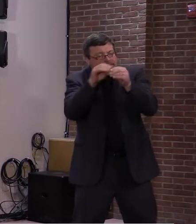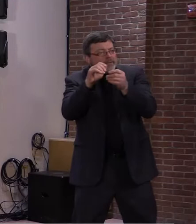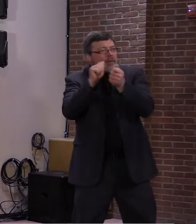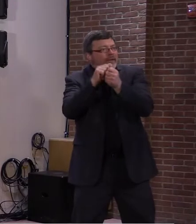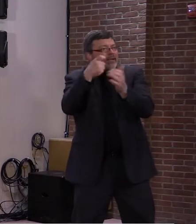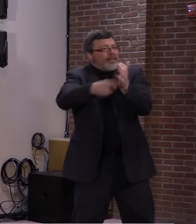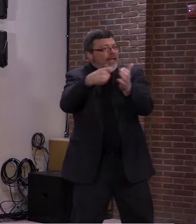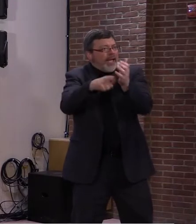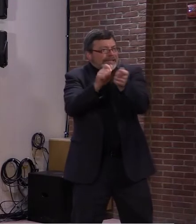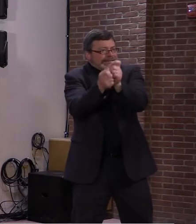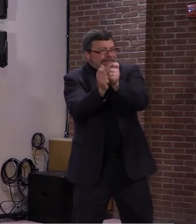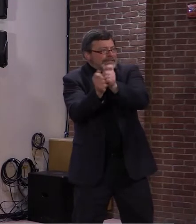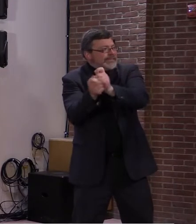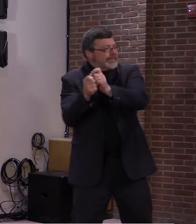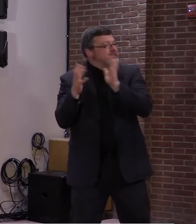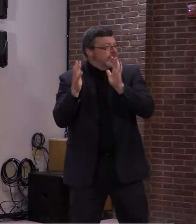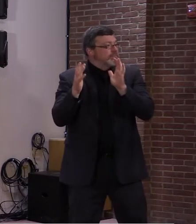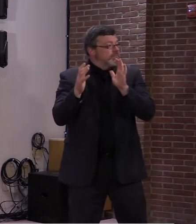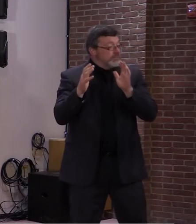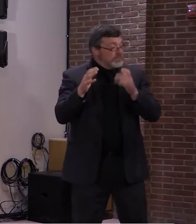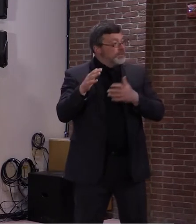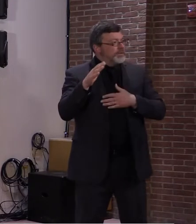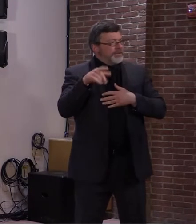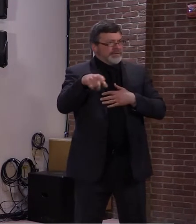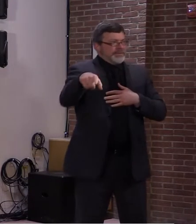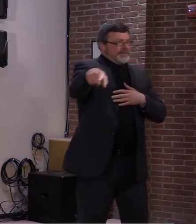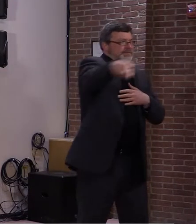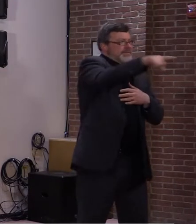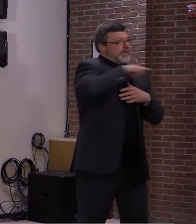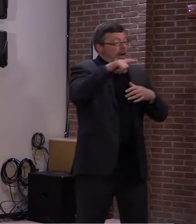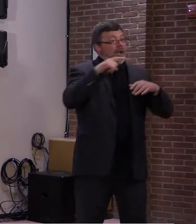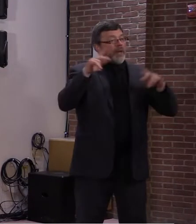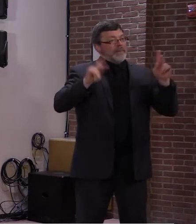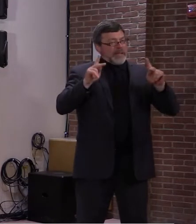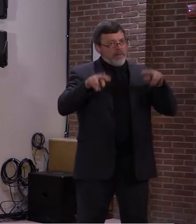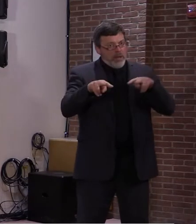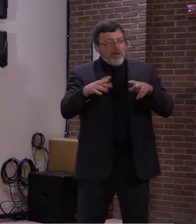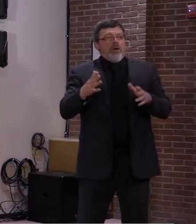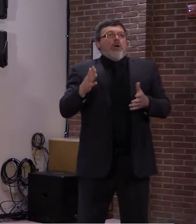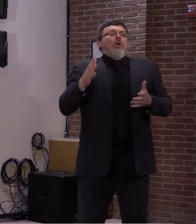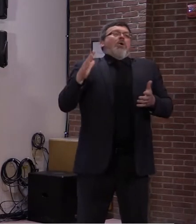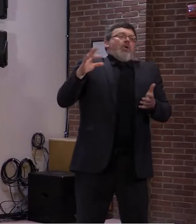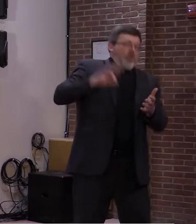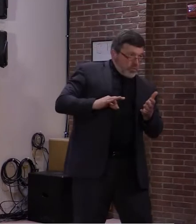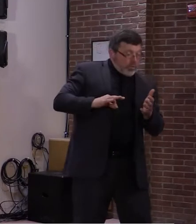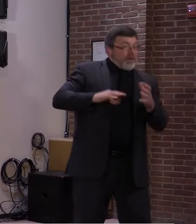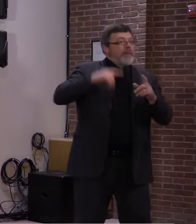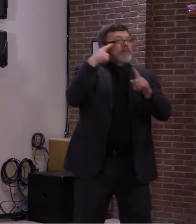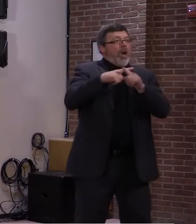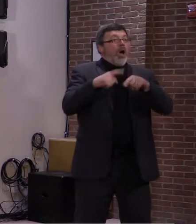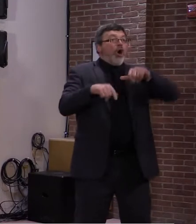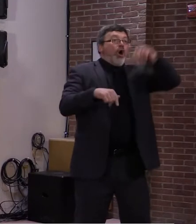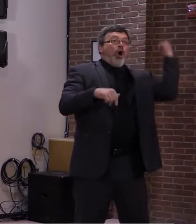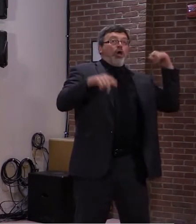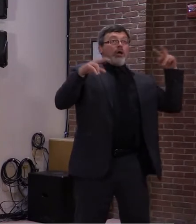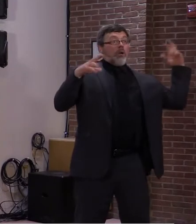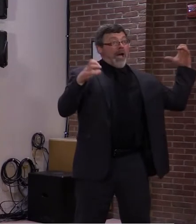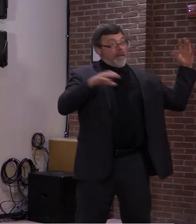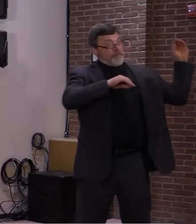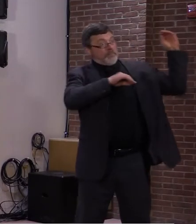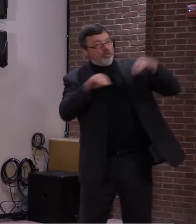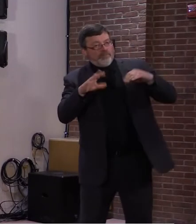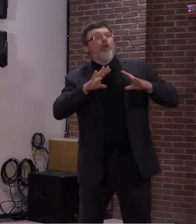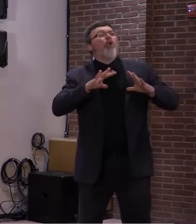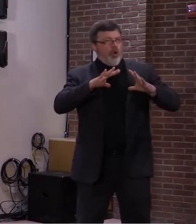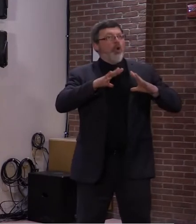to attract. That's why I've been so focused on increased funding for economic development and community revitalization in the